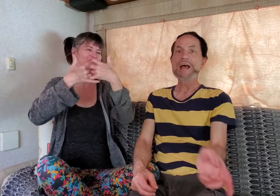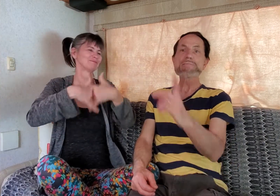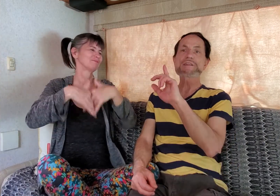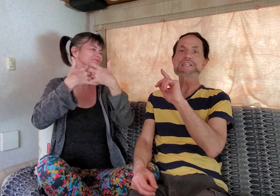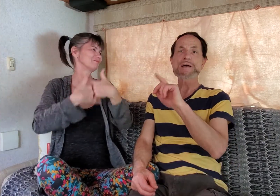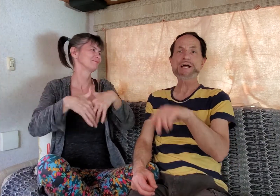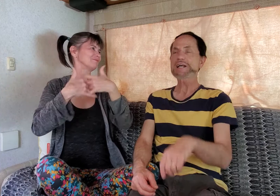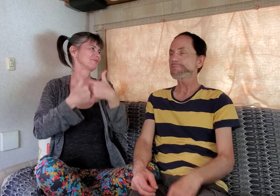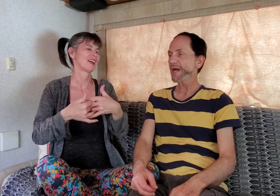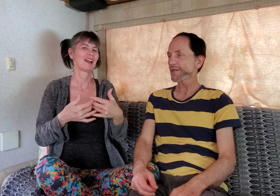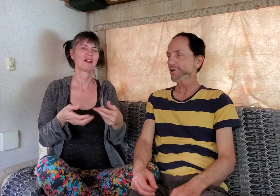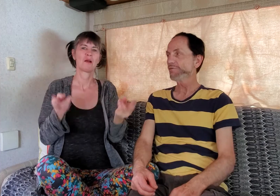by the time I got back home,